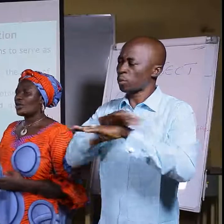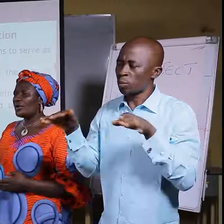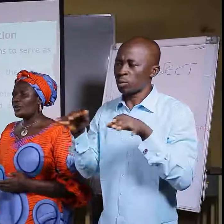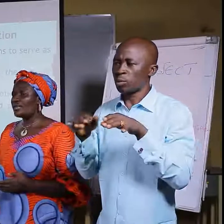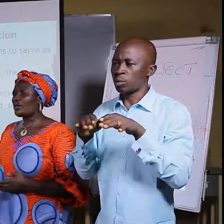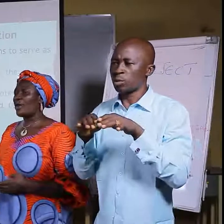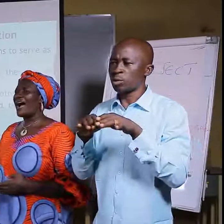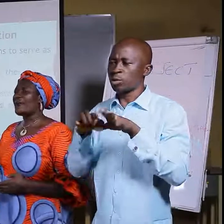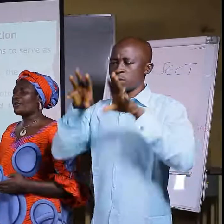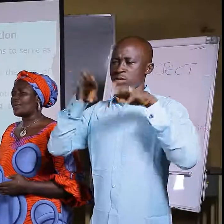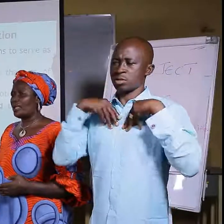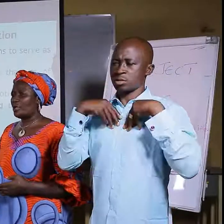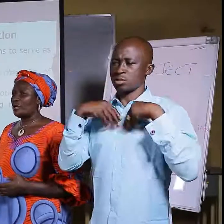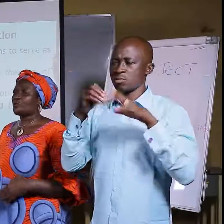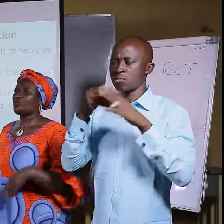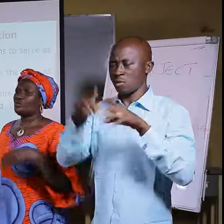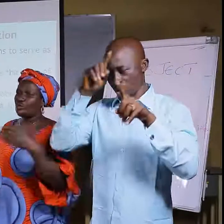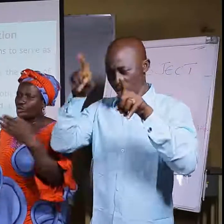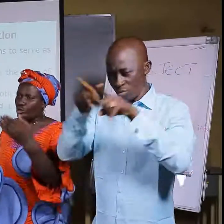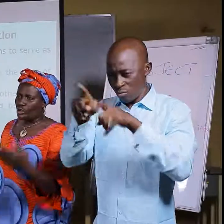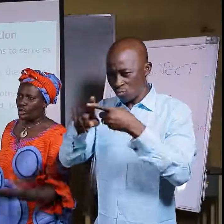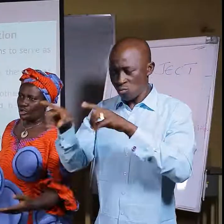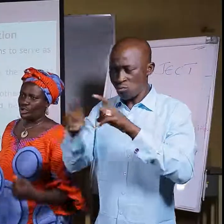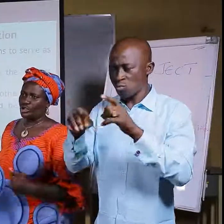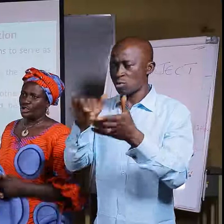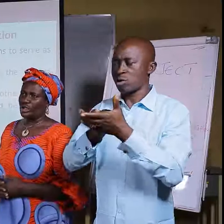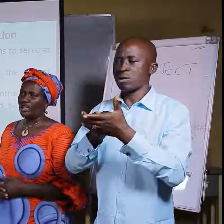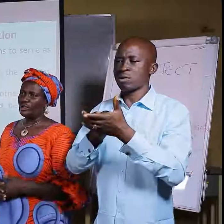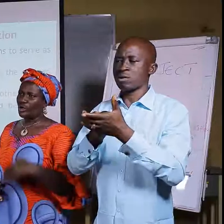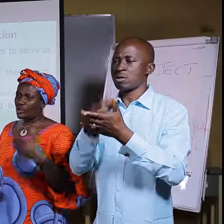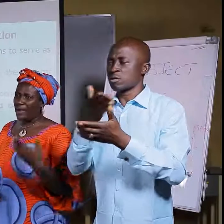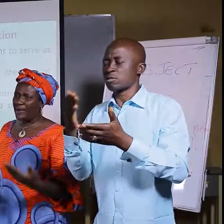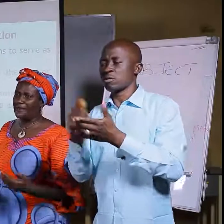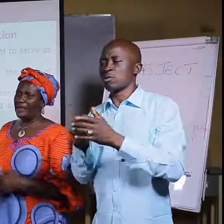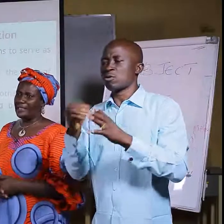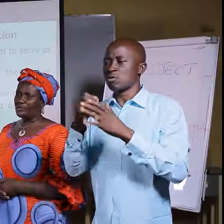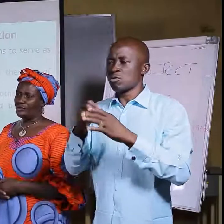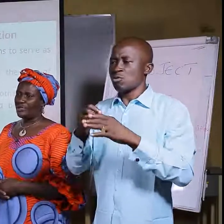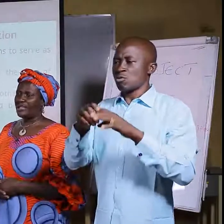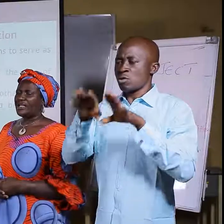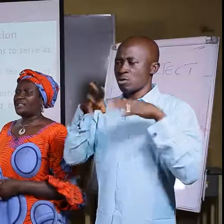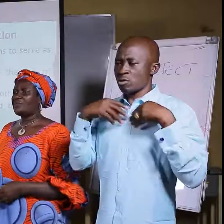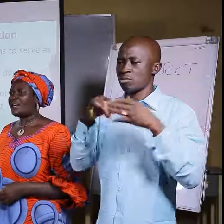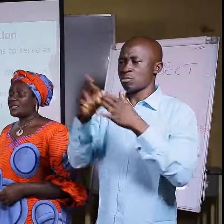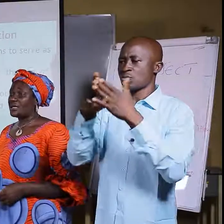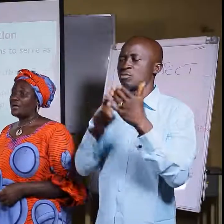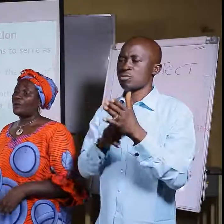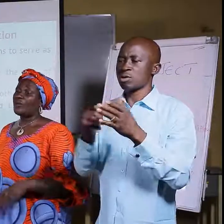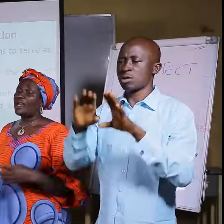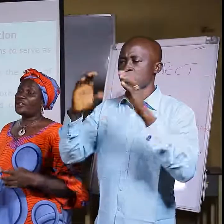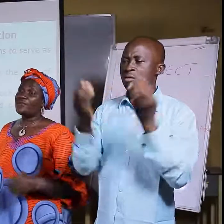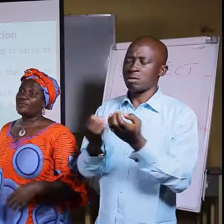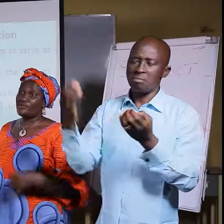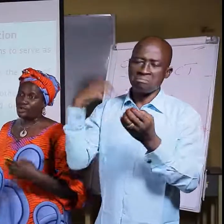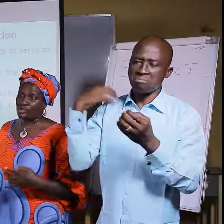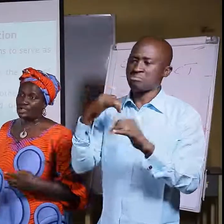not tolerate or agree to do such thing or to abide by that rule, the monitor will